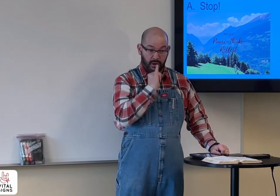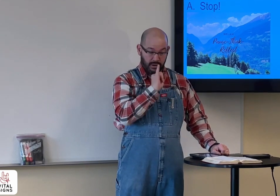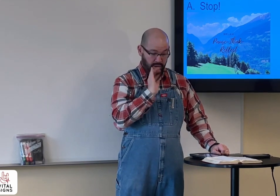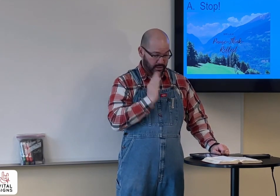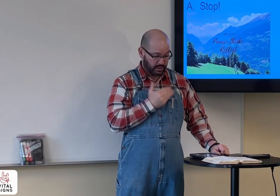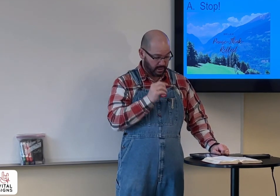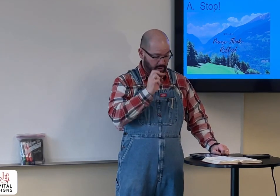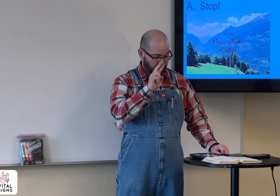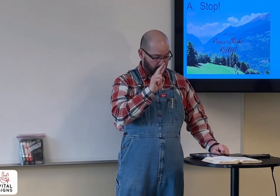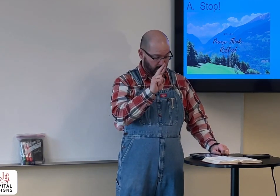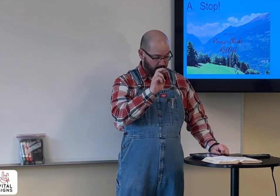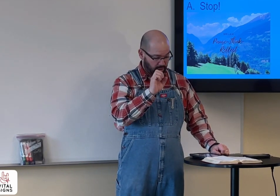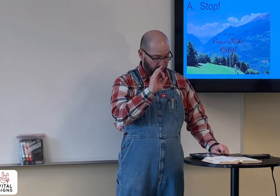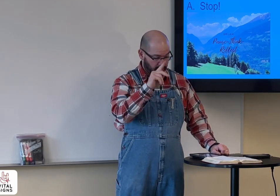God is our